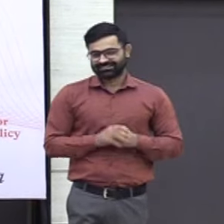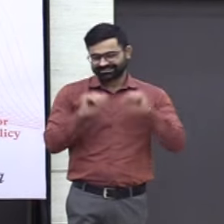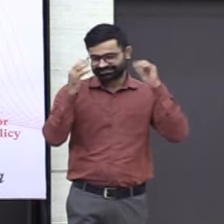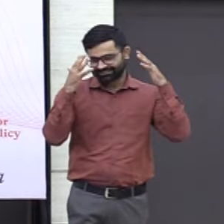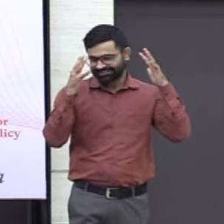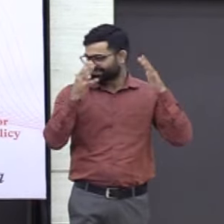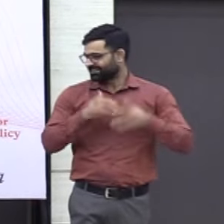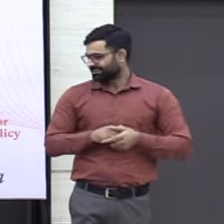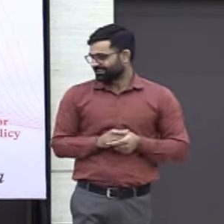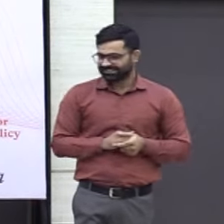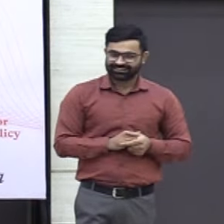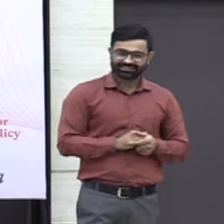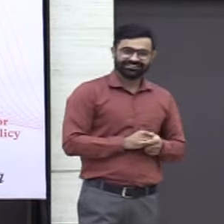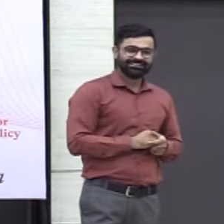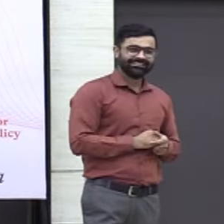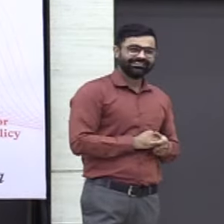he'll defend you.